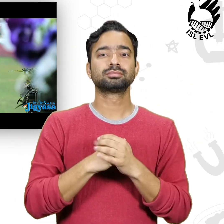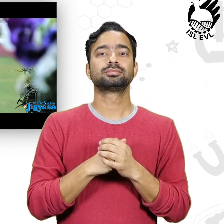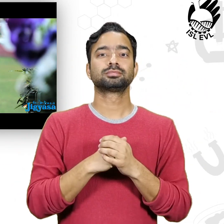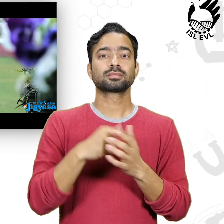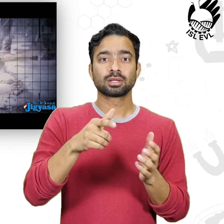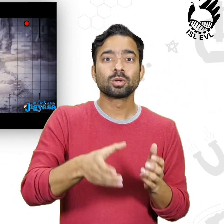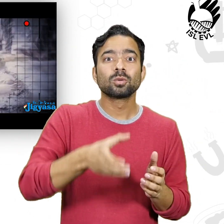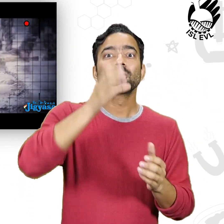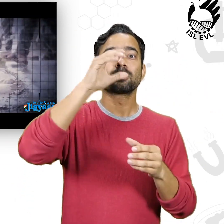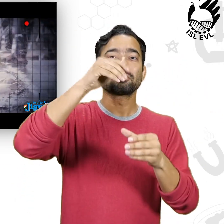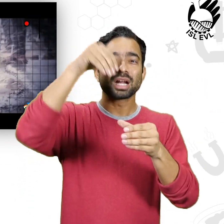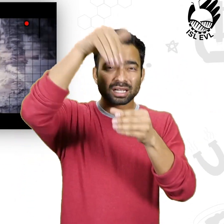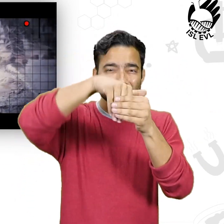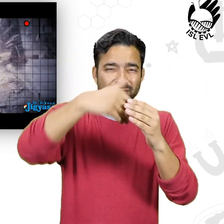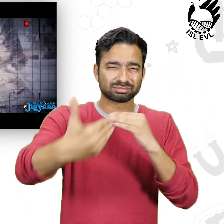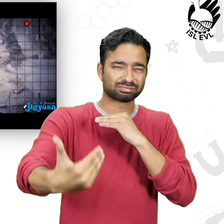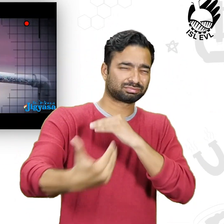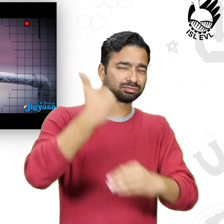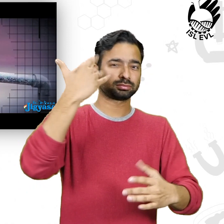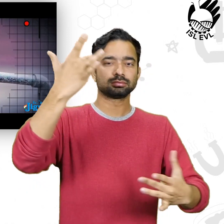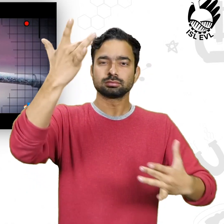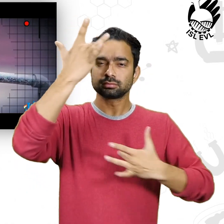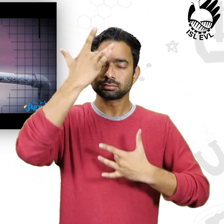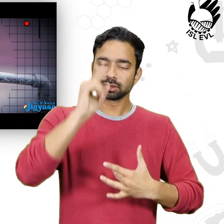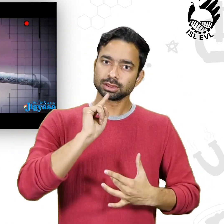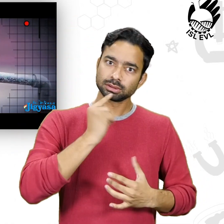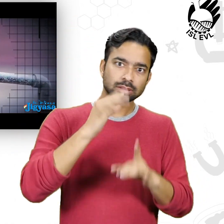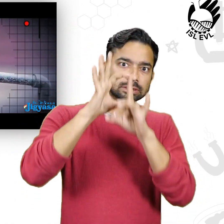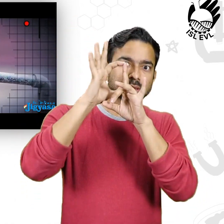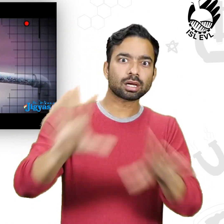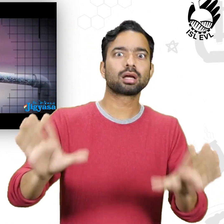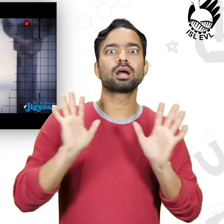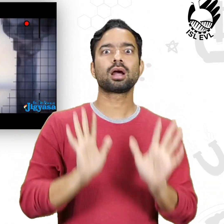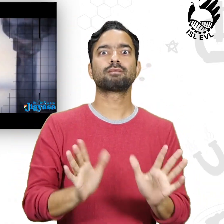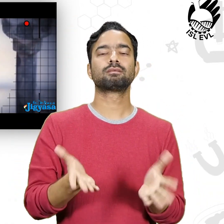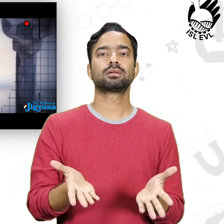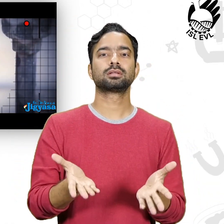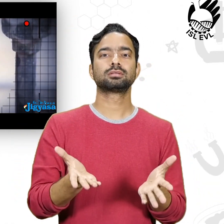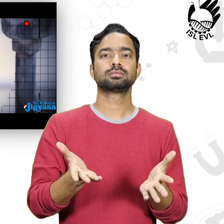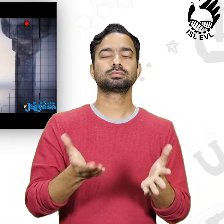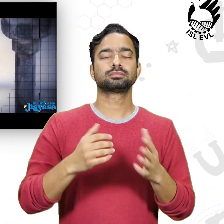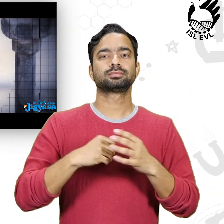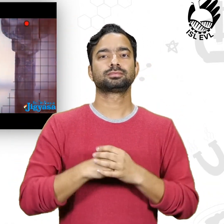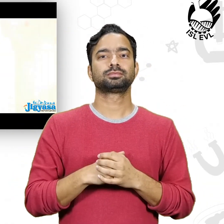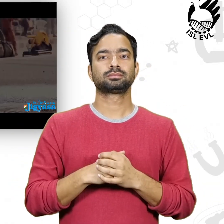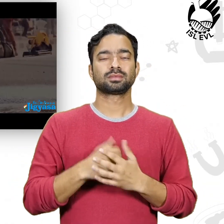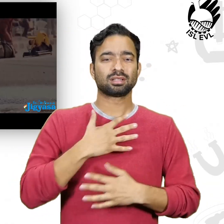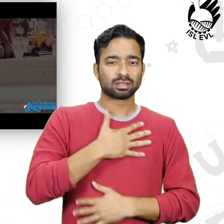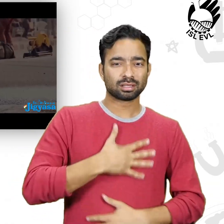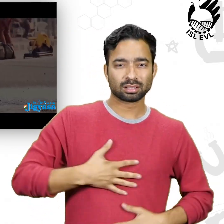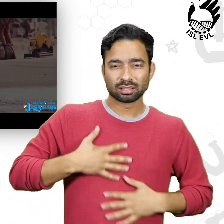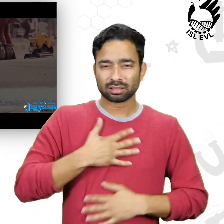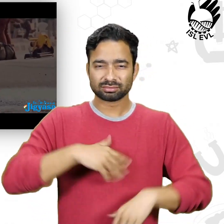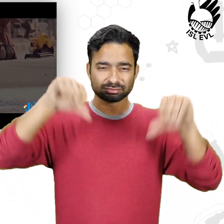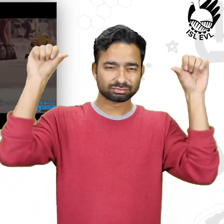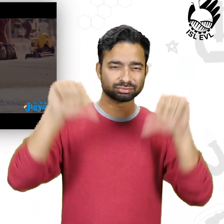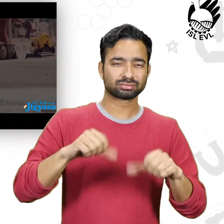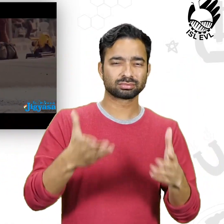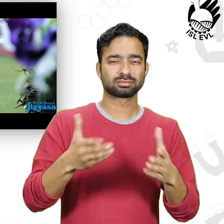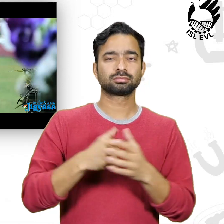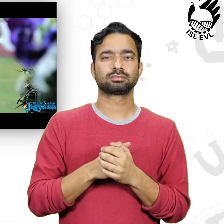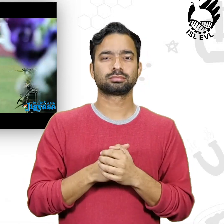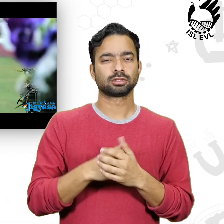waste. Drinking contaminated water can cause serious health hazards and waterborne